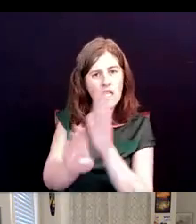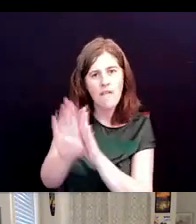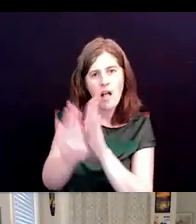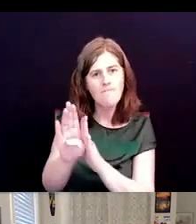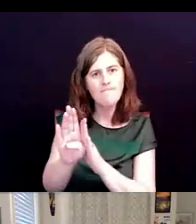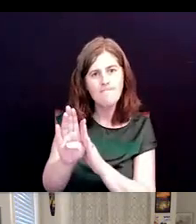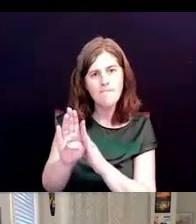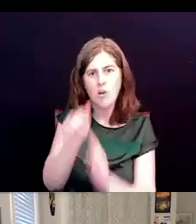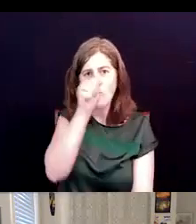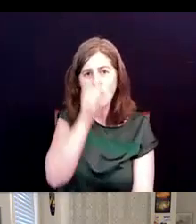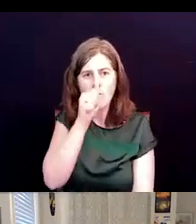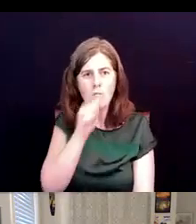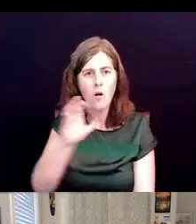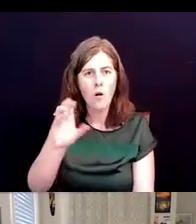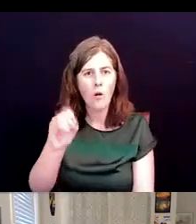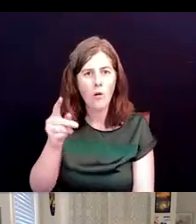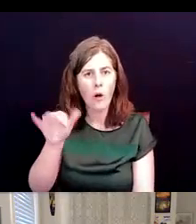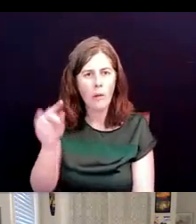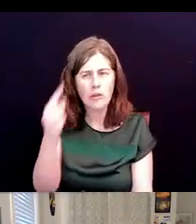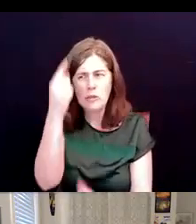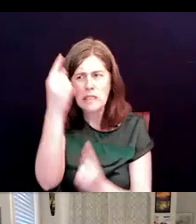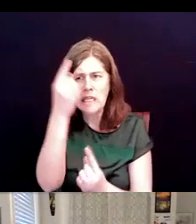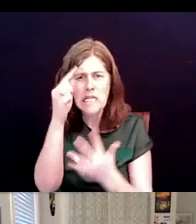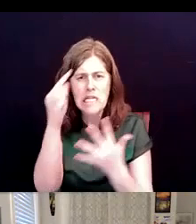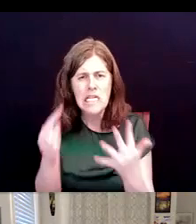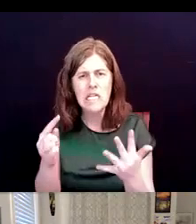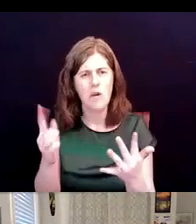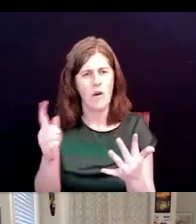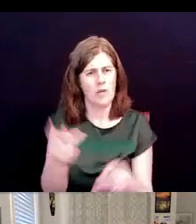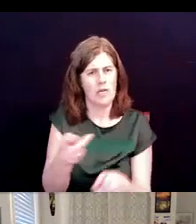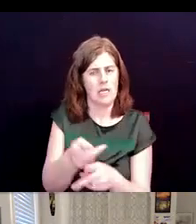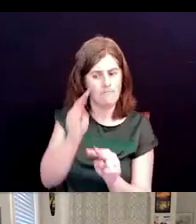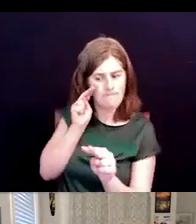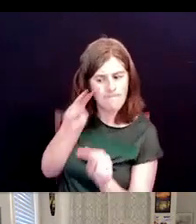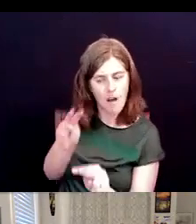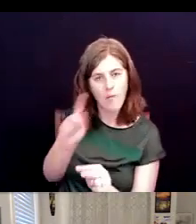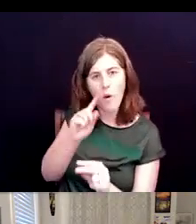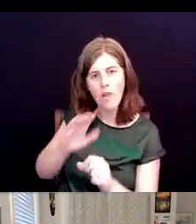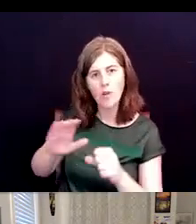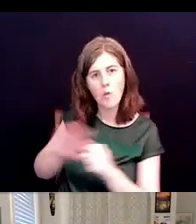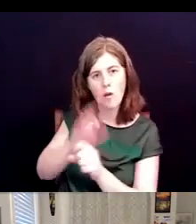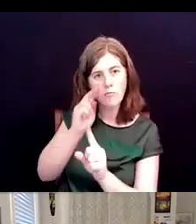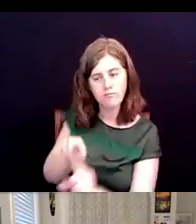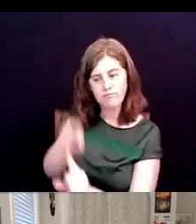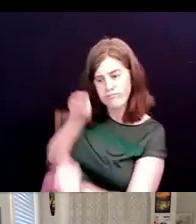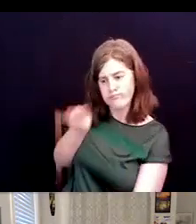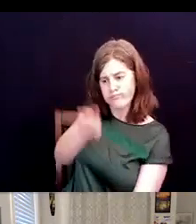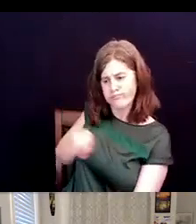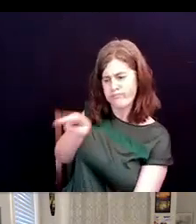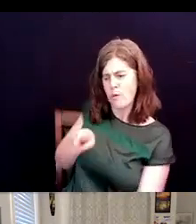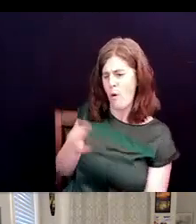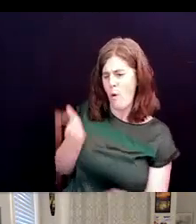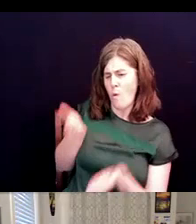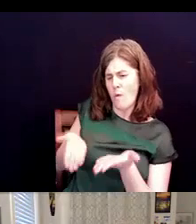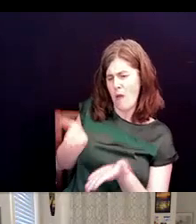developed coping mechanisms to think about these things, certainly we need to keep our eye on that total perspective. What might be playing into